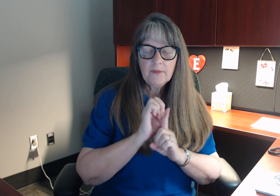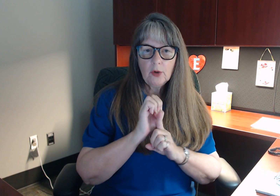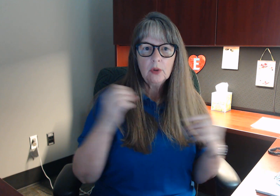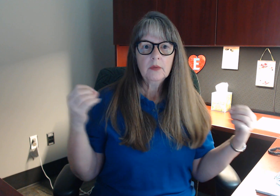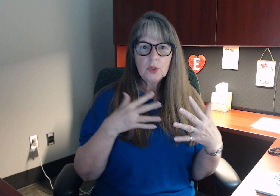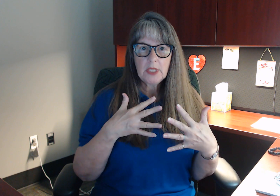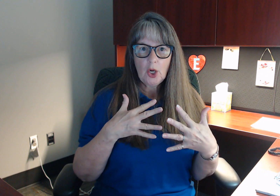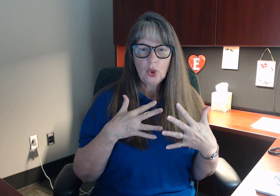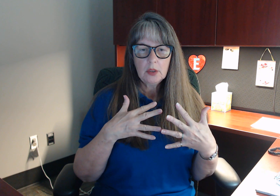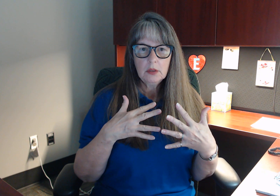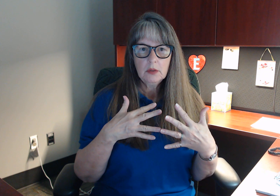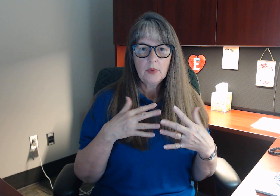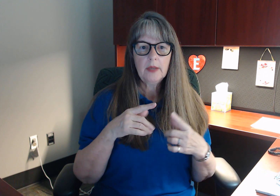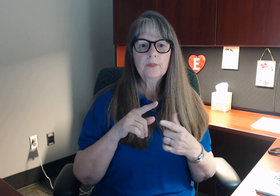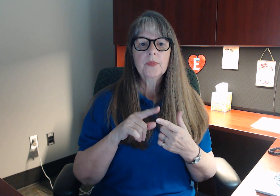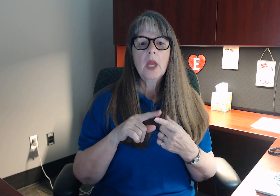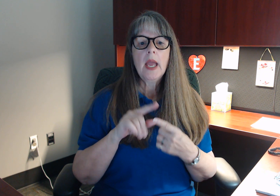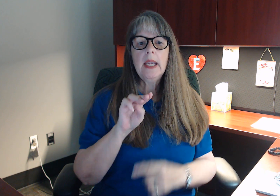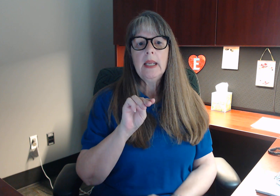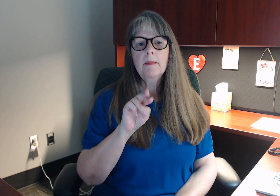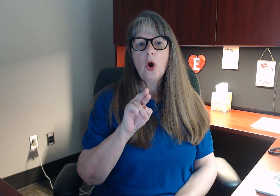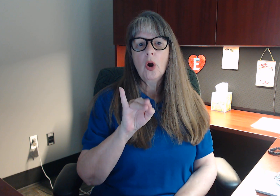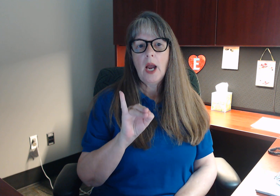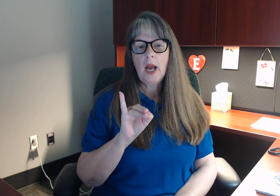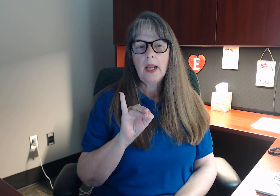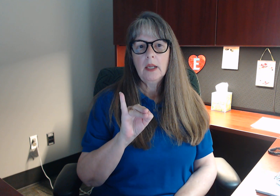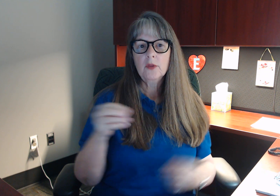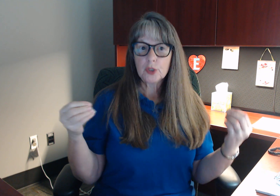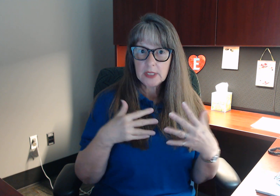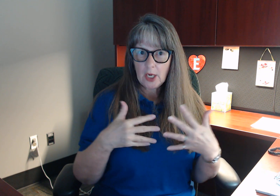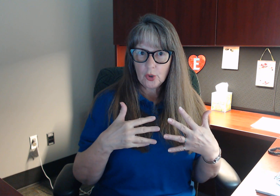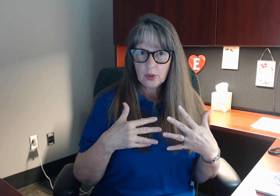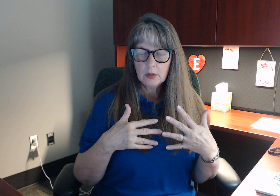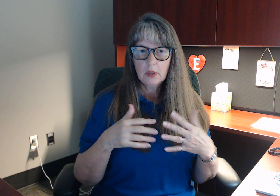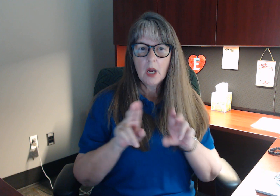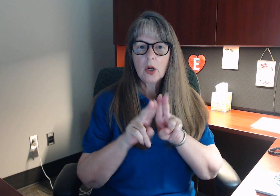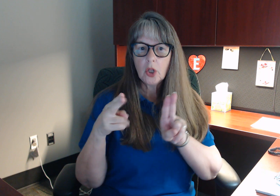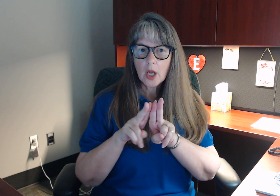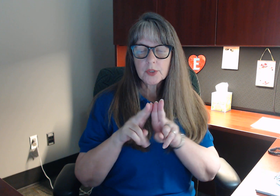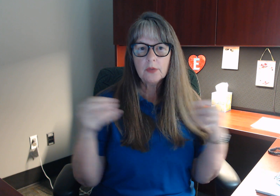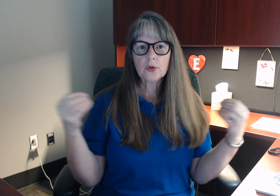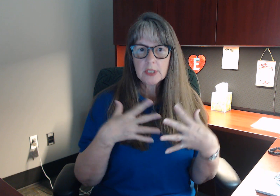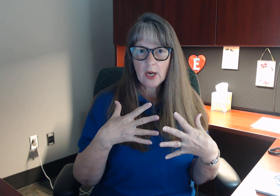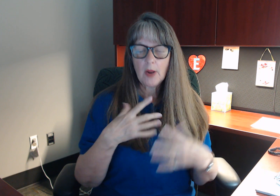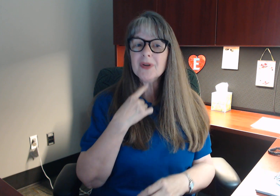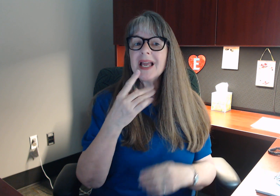elevator, they're scared, right? An MRI, they're scared. A closet, they're scared. I'm going to tell you